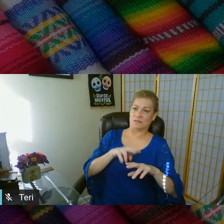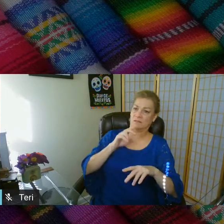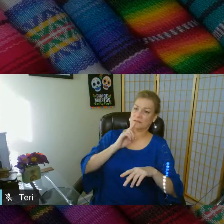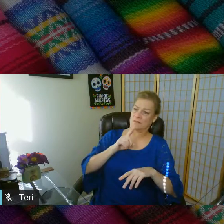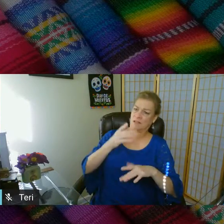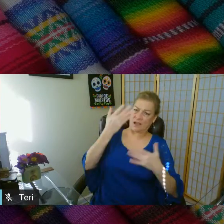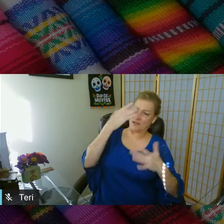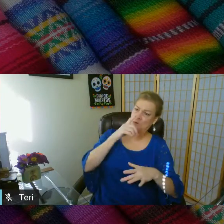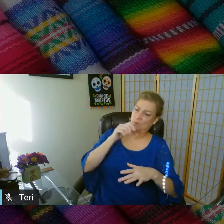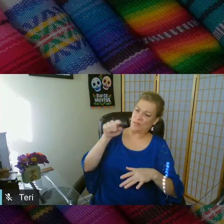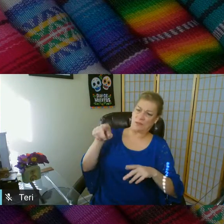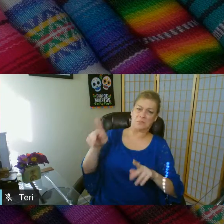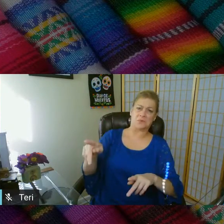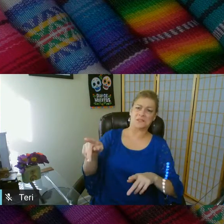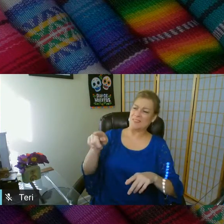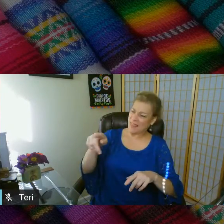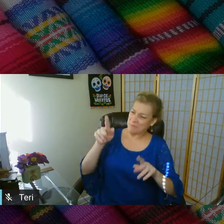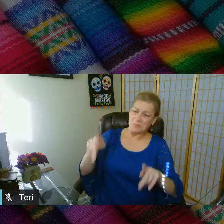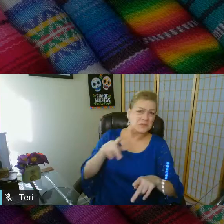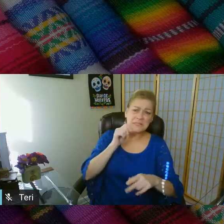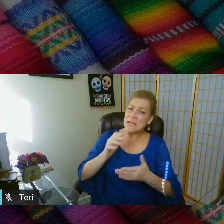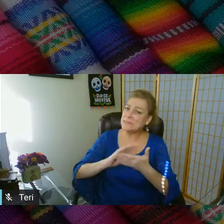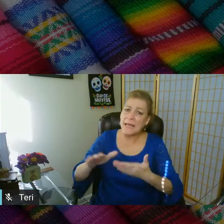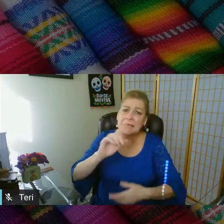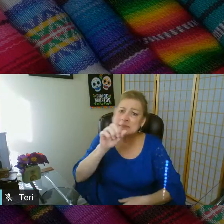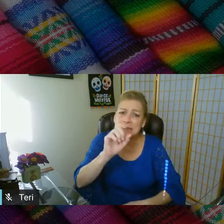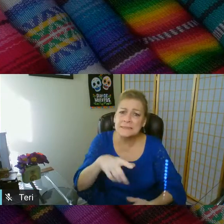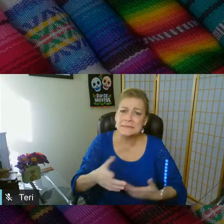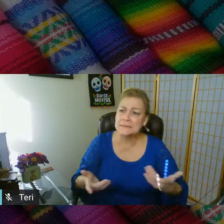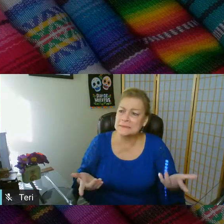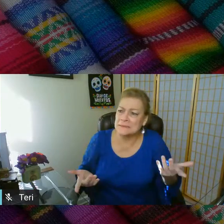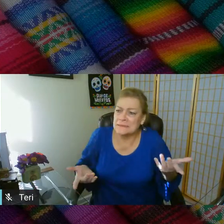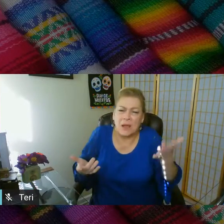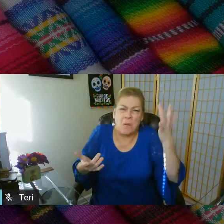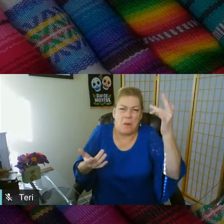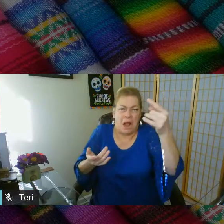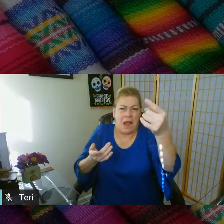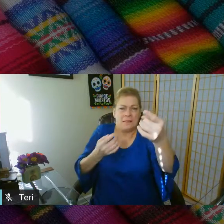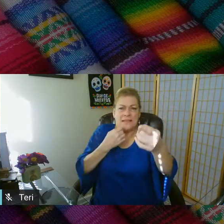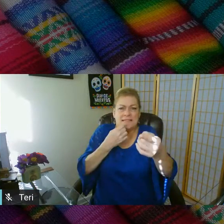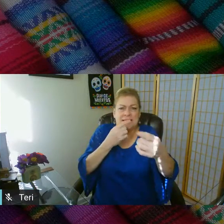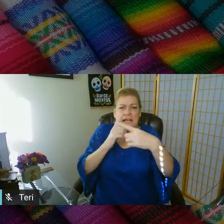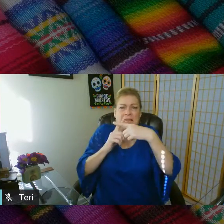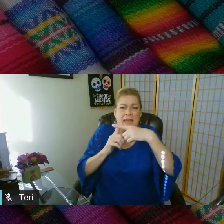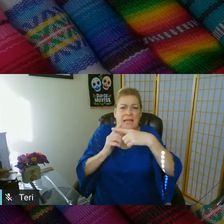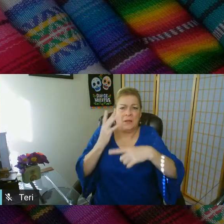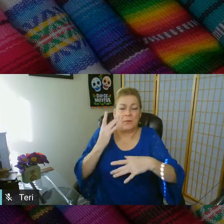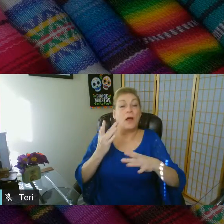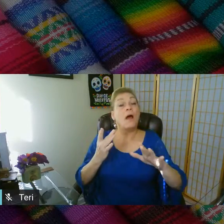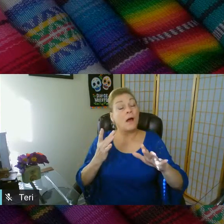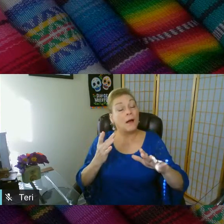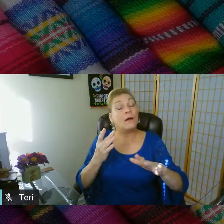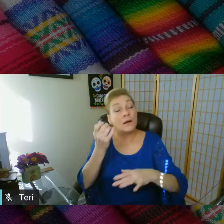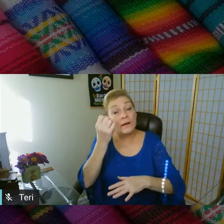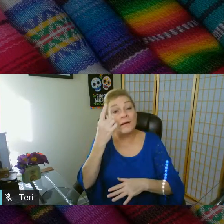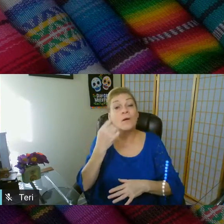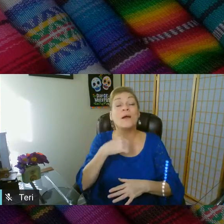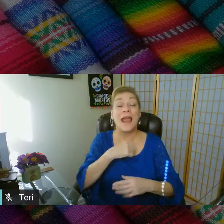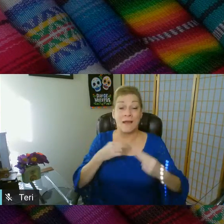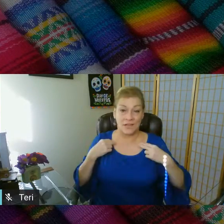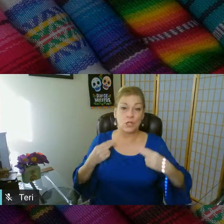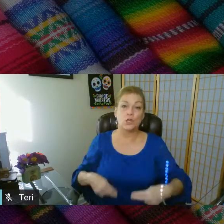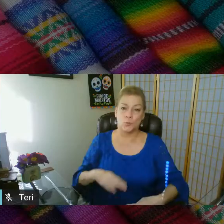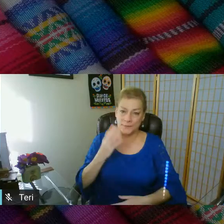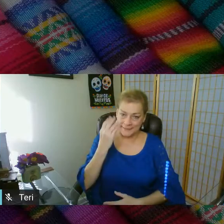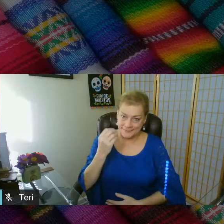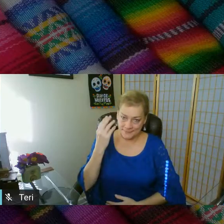speak very plainly about that, because we have this human experience, right? We are spiritual beings and we are purely divine,